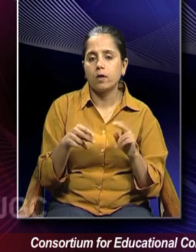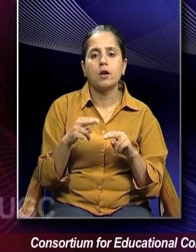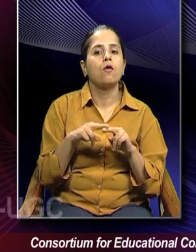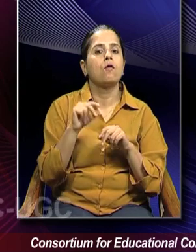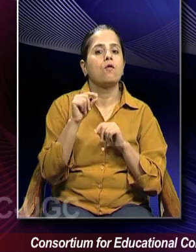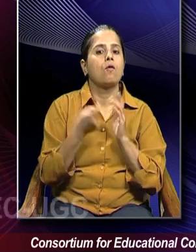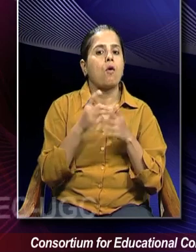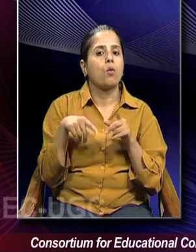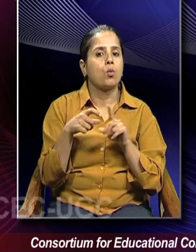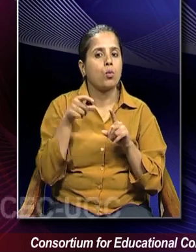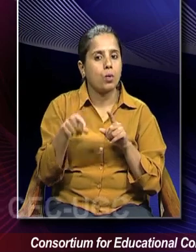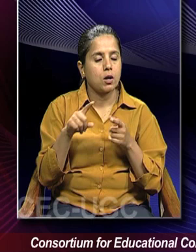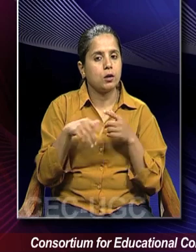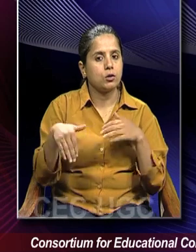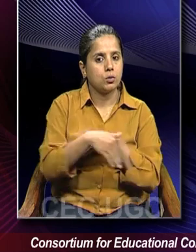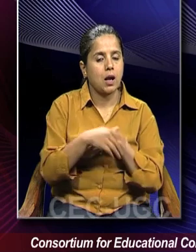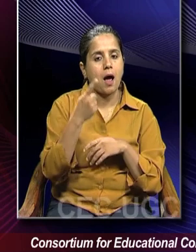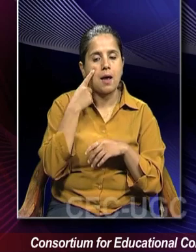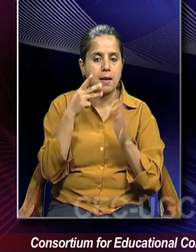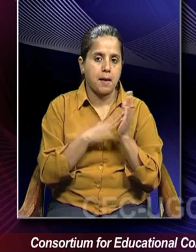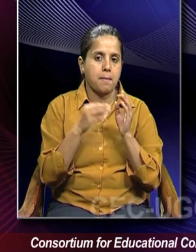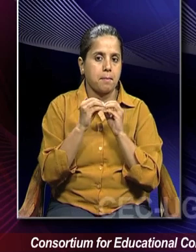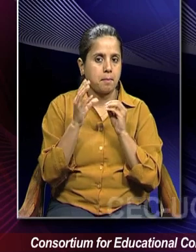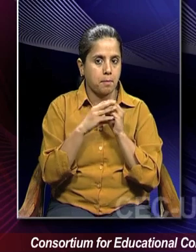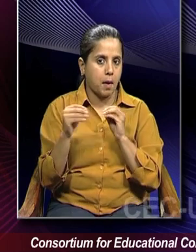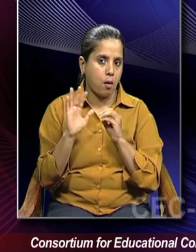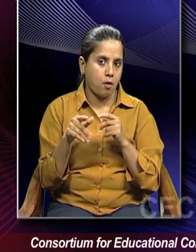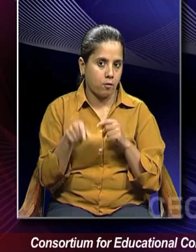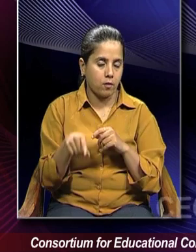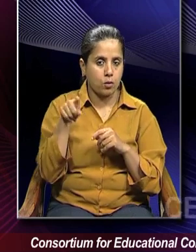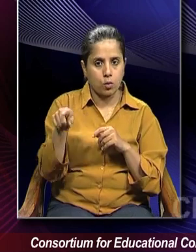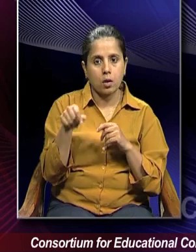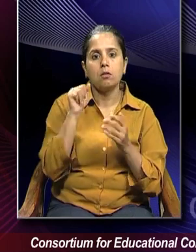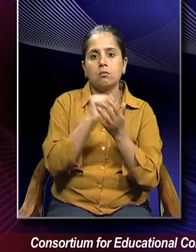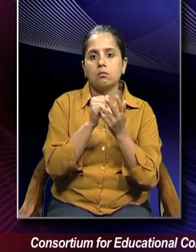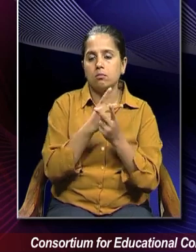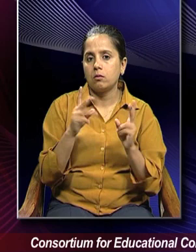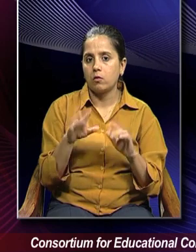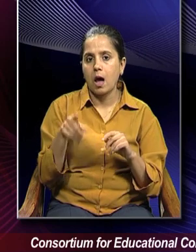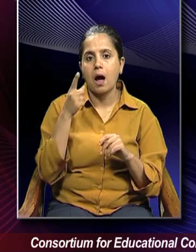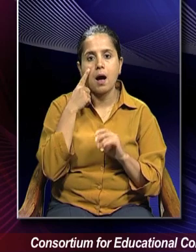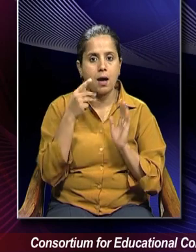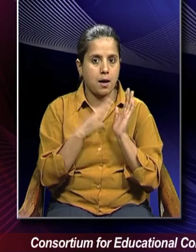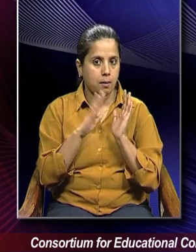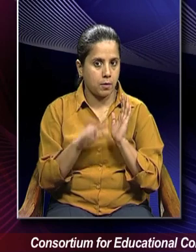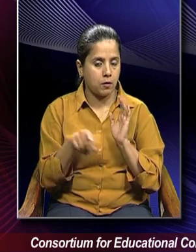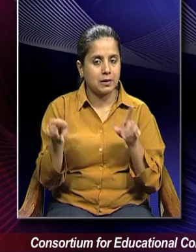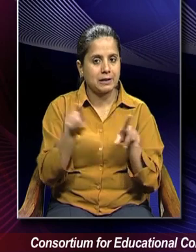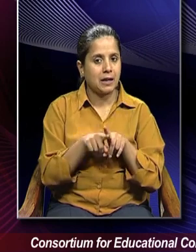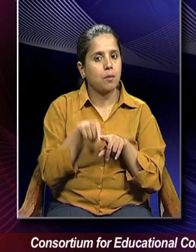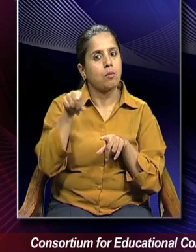engineering, which was published in IIM Bangalore. Their journal, that is Management Review of IIM Bangalore, by the same